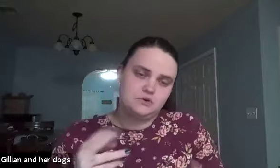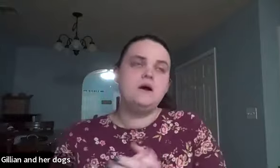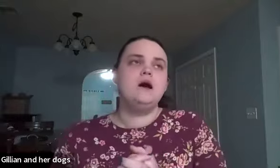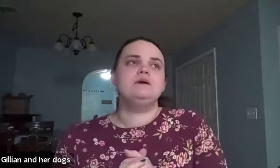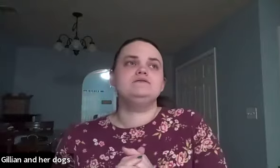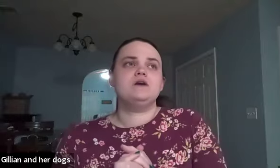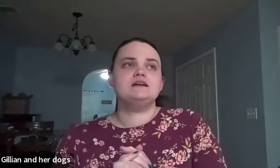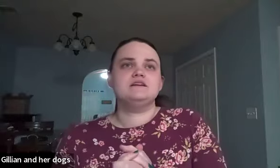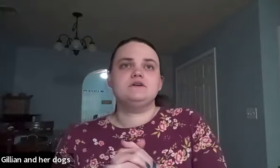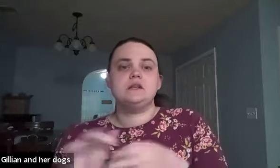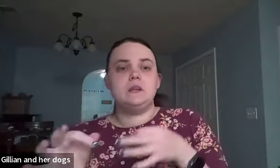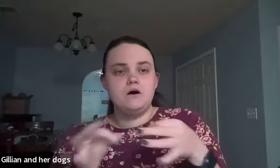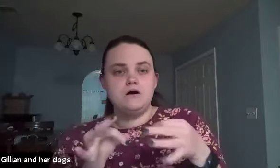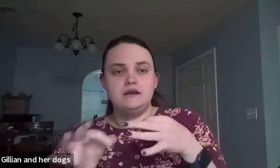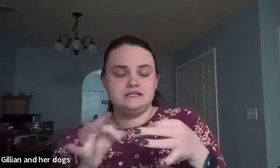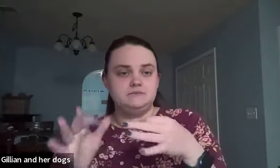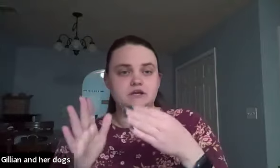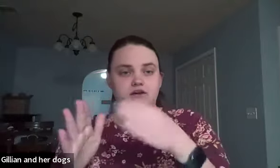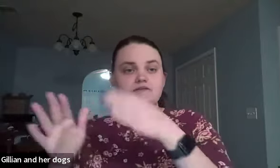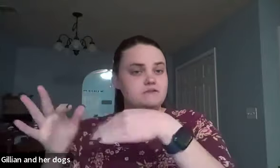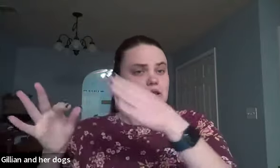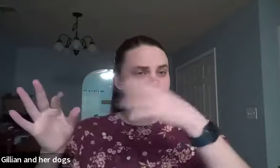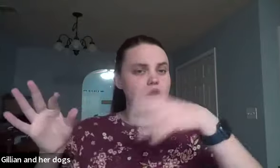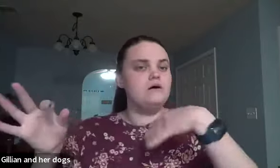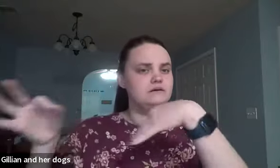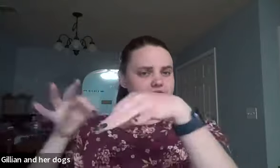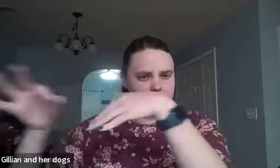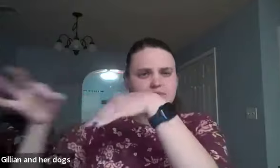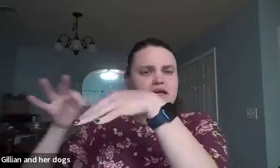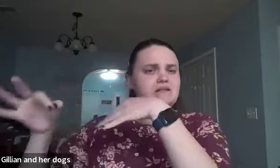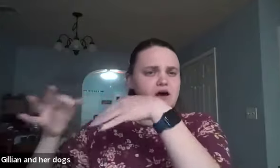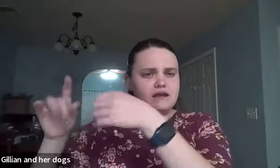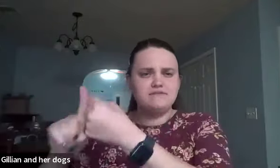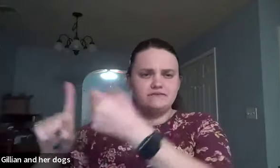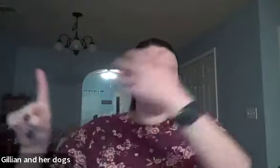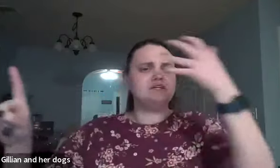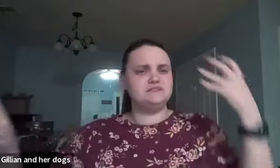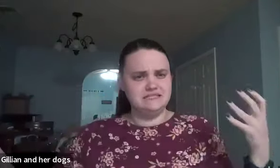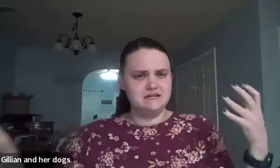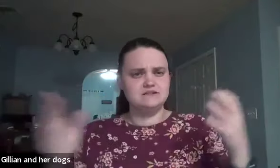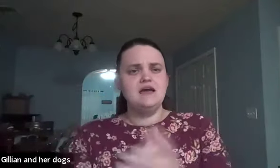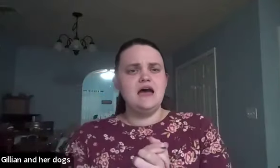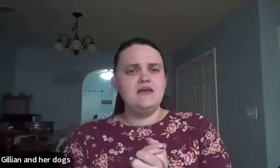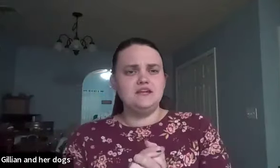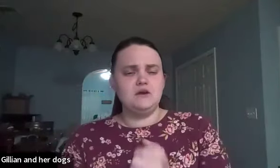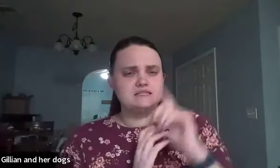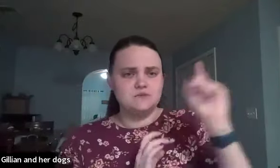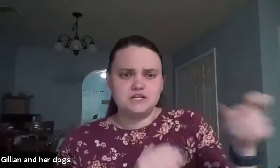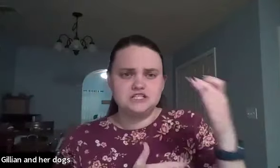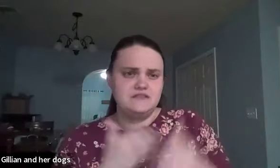simple. But if you're asking a very long, you're having a very long, you're explaining a lot and having very much of details, and then you're asking a question at the